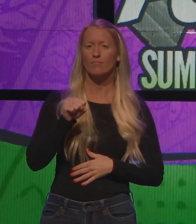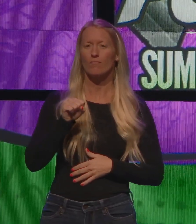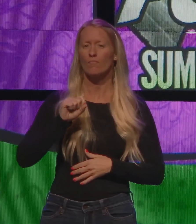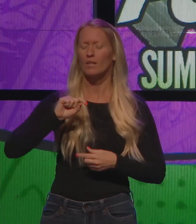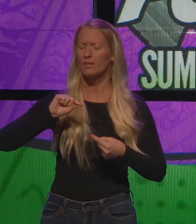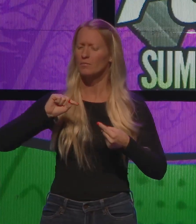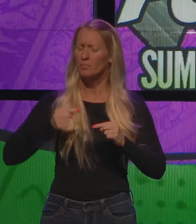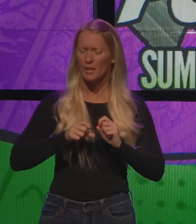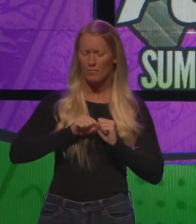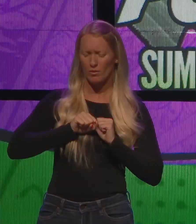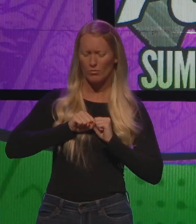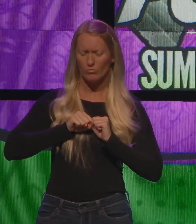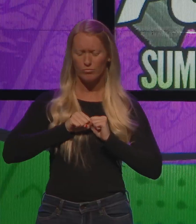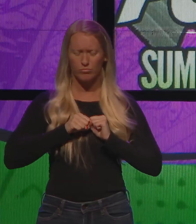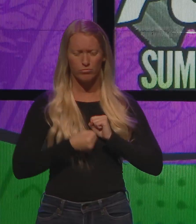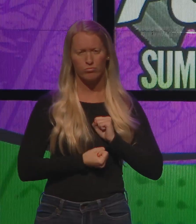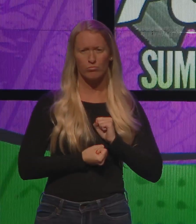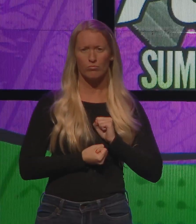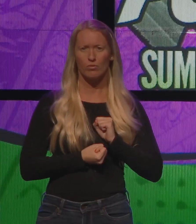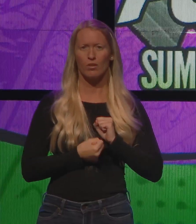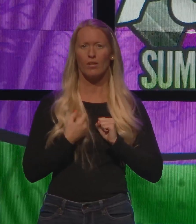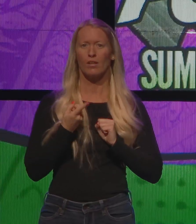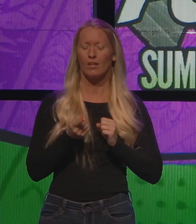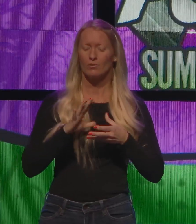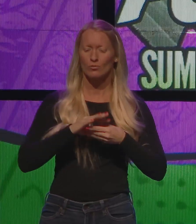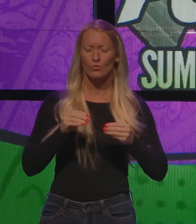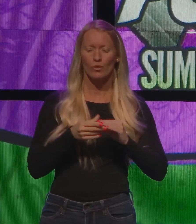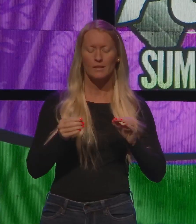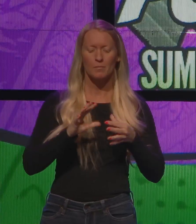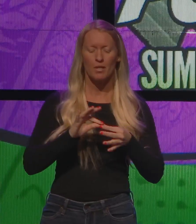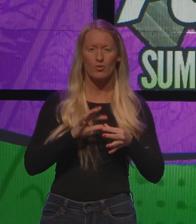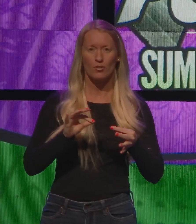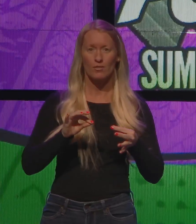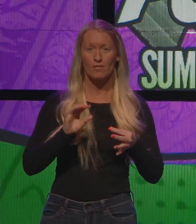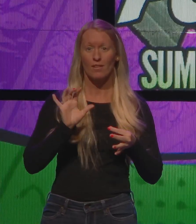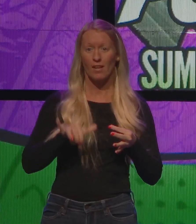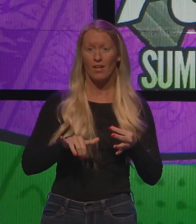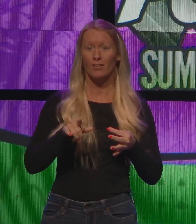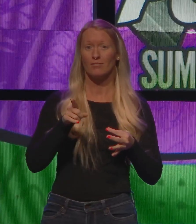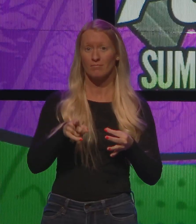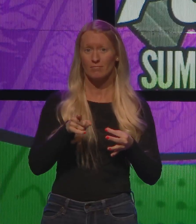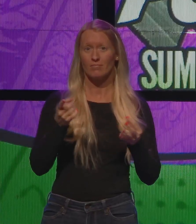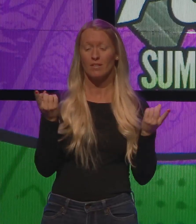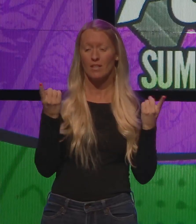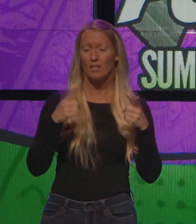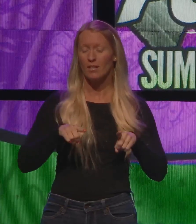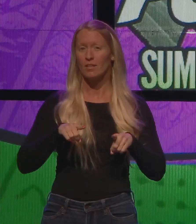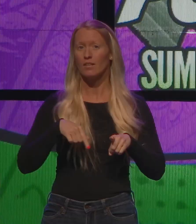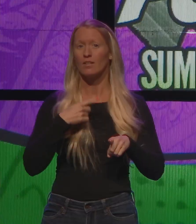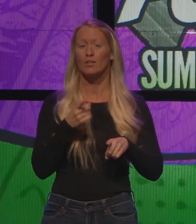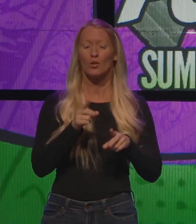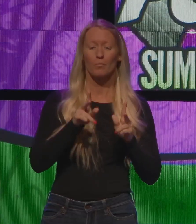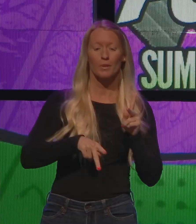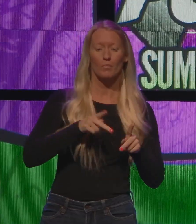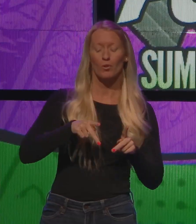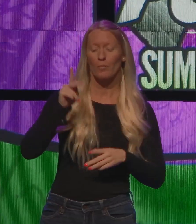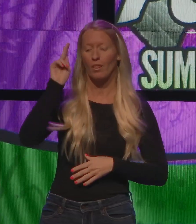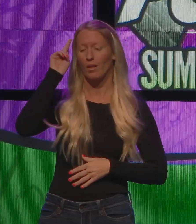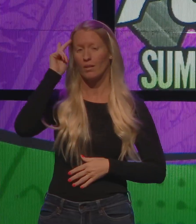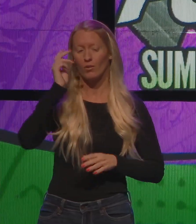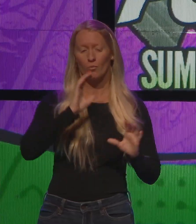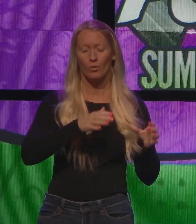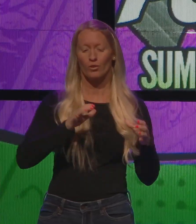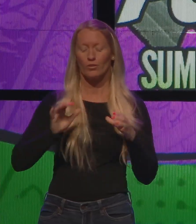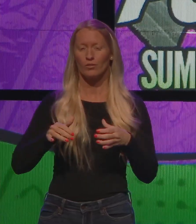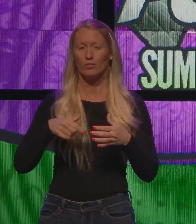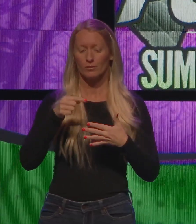painful narratives and messages that exist. There are religions, people, political parties, etc., etc.,